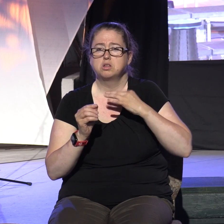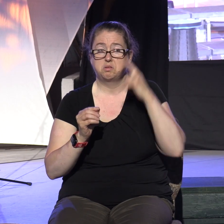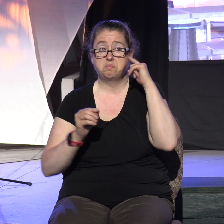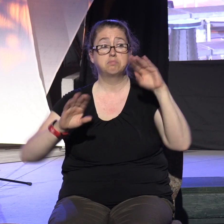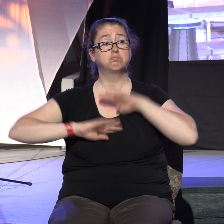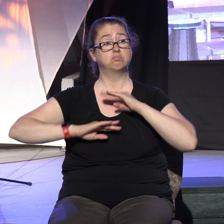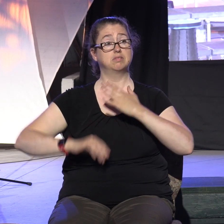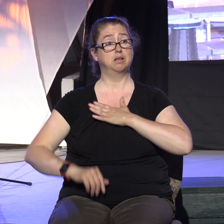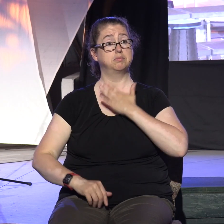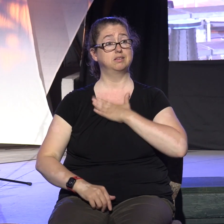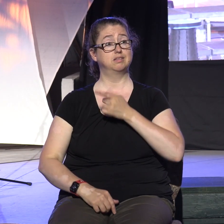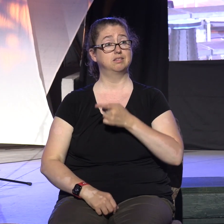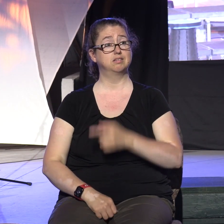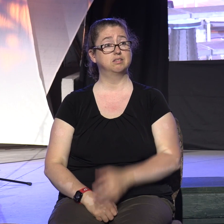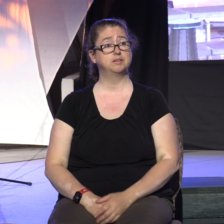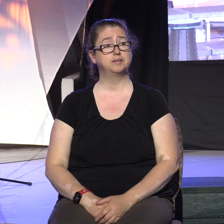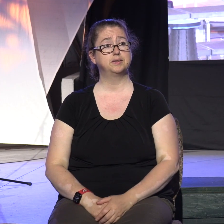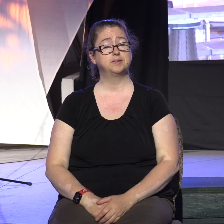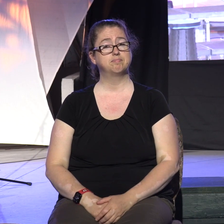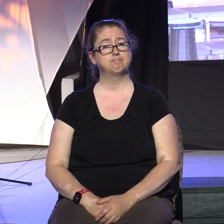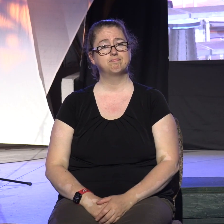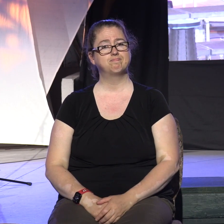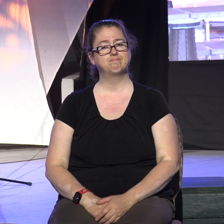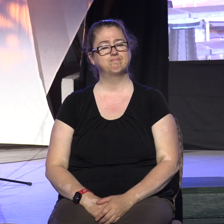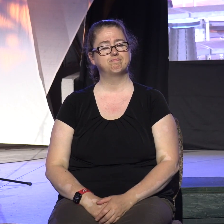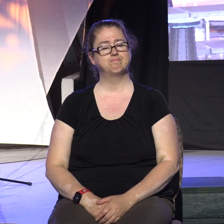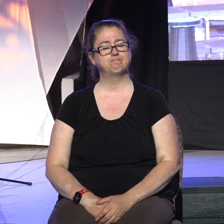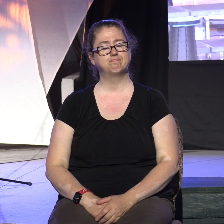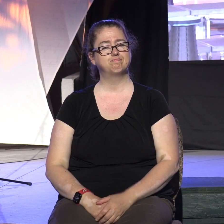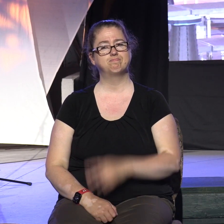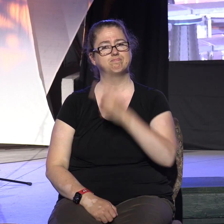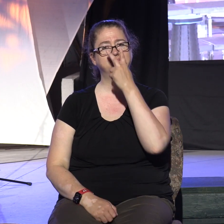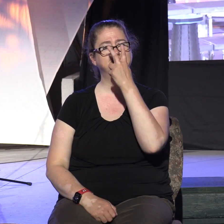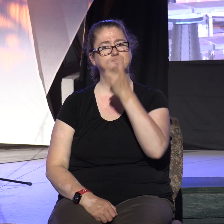Solomon amassed this incredible fortune.